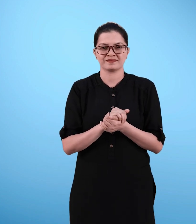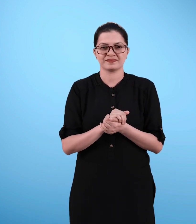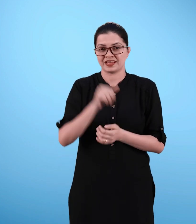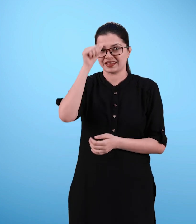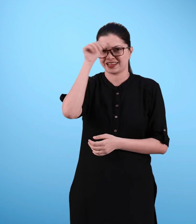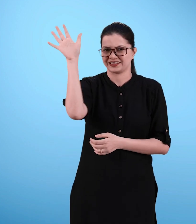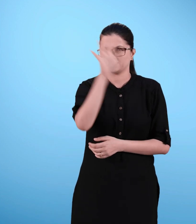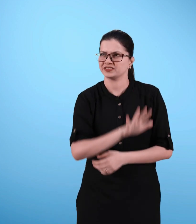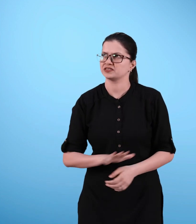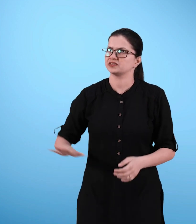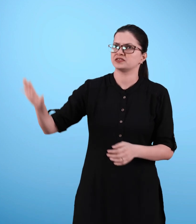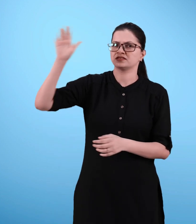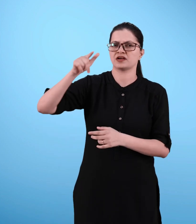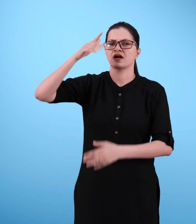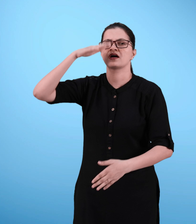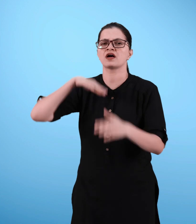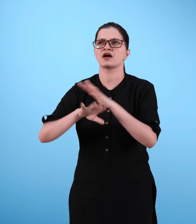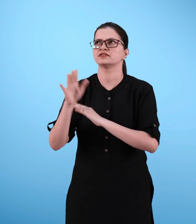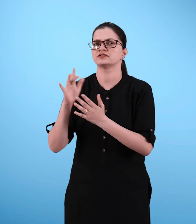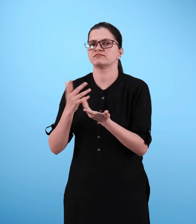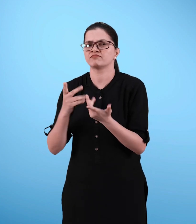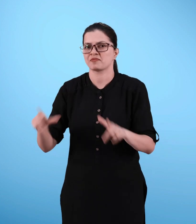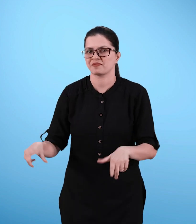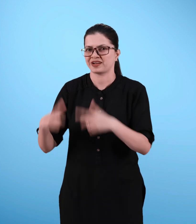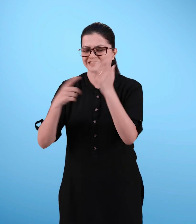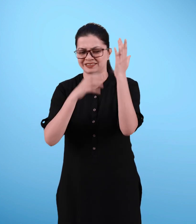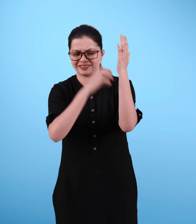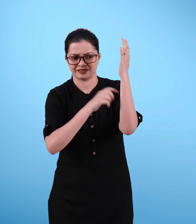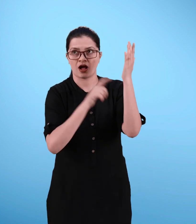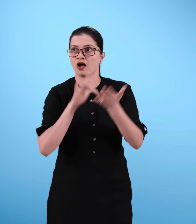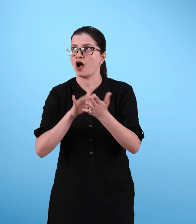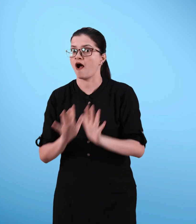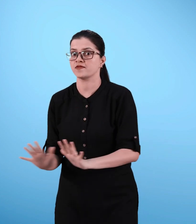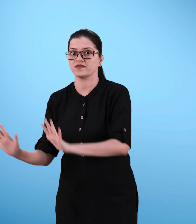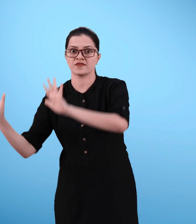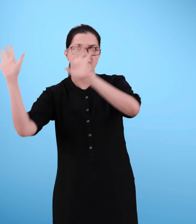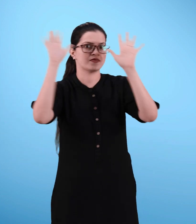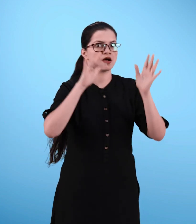In India, jute is mainly grown in West Bengal, Bihar, and Assam.